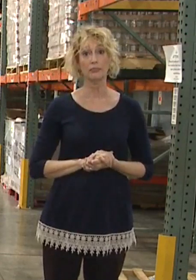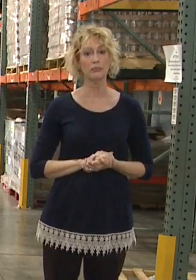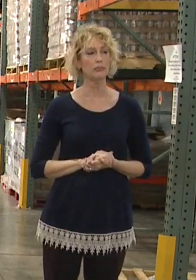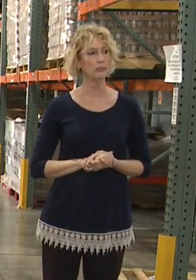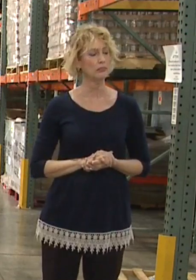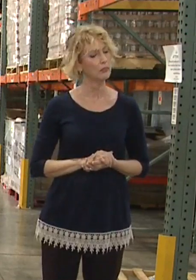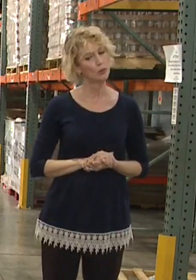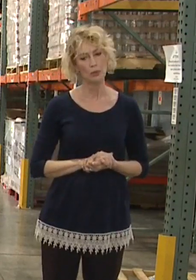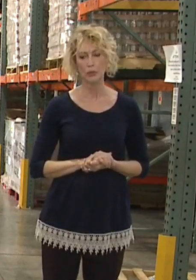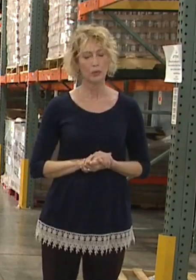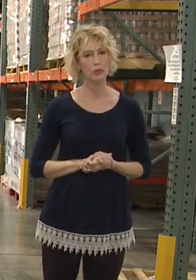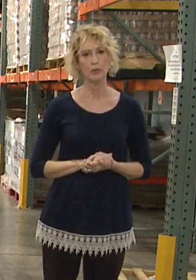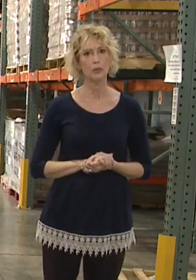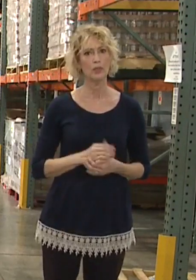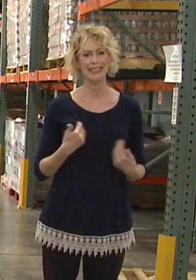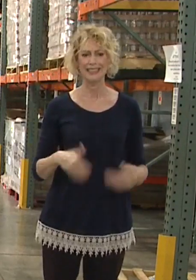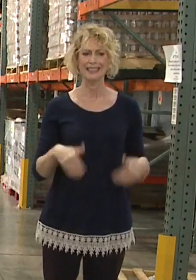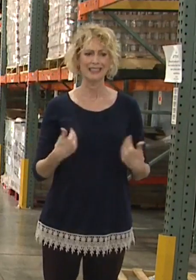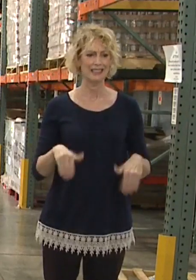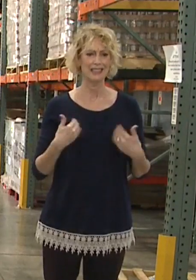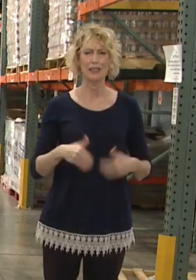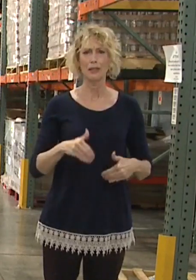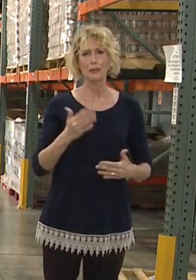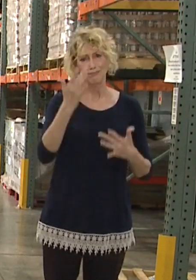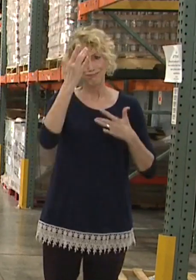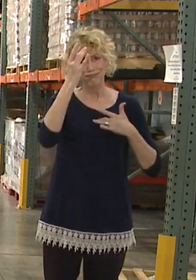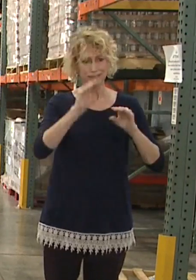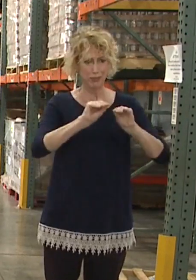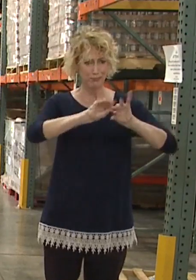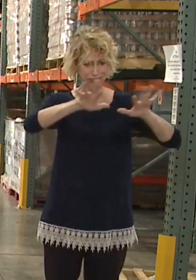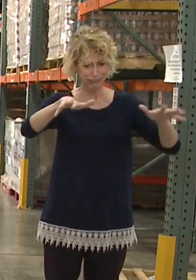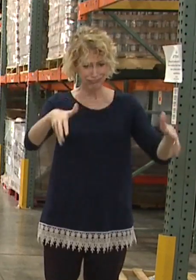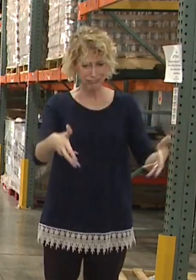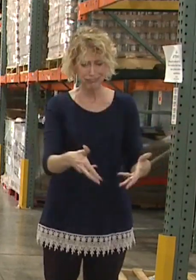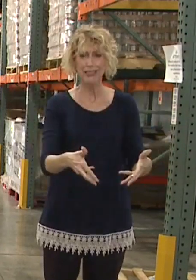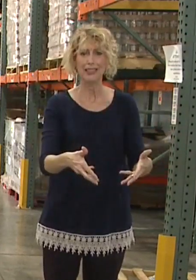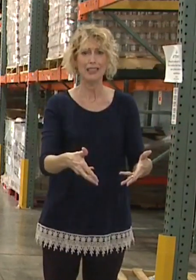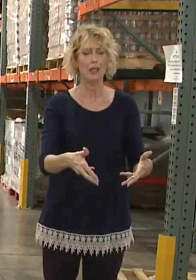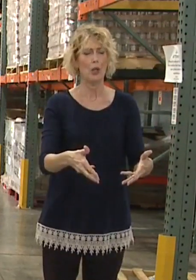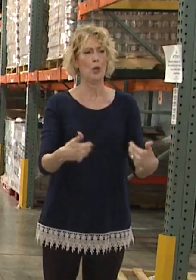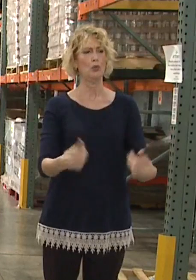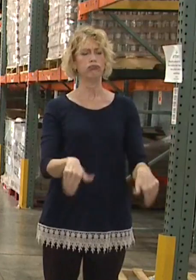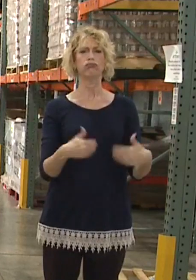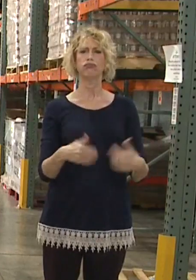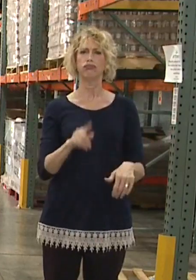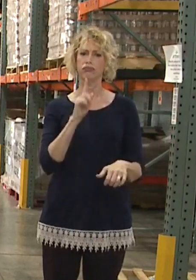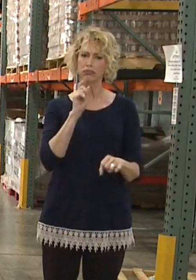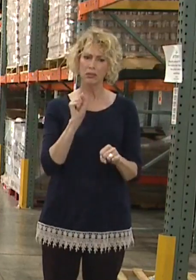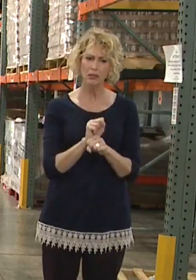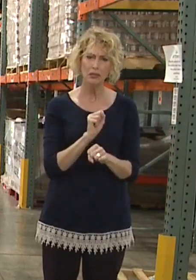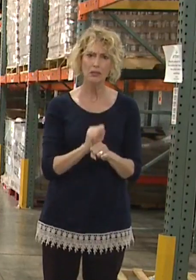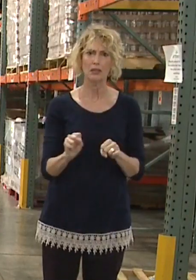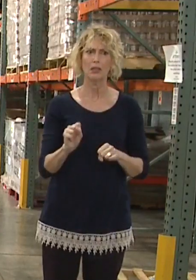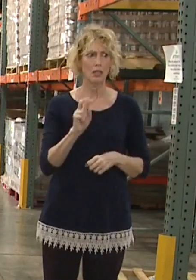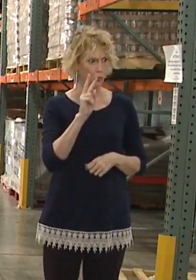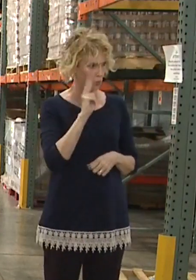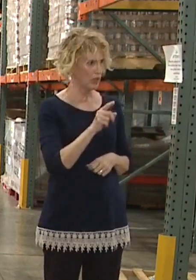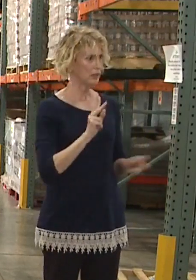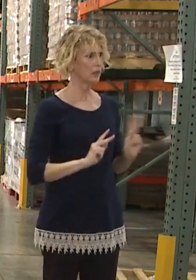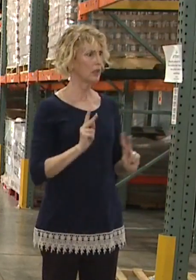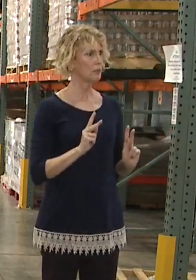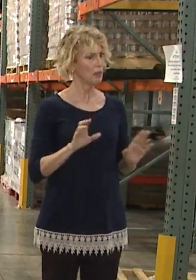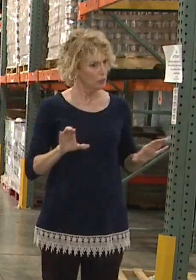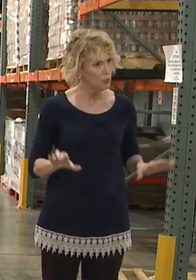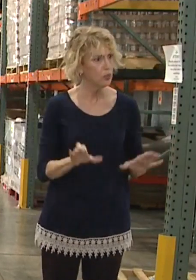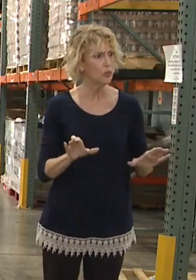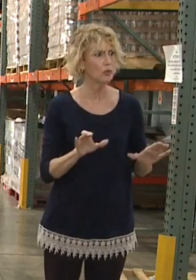This time of this pandemic, it's so reaffirming to see people stepping up